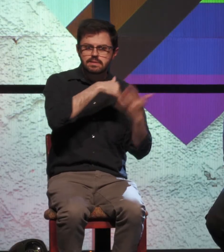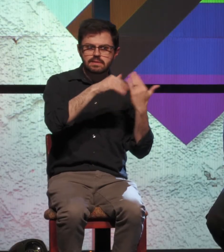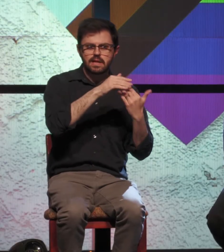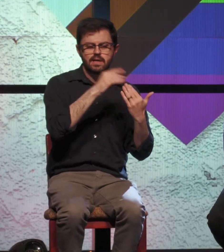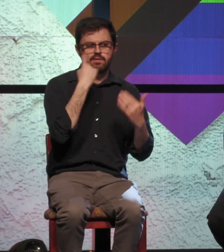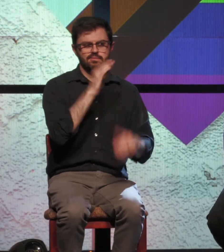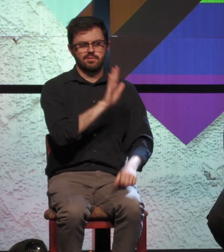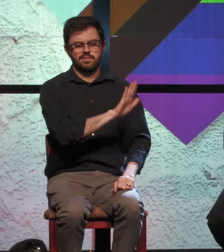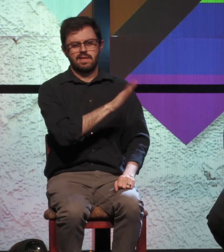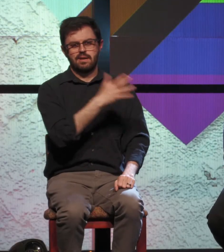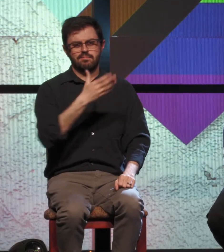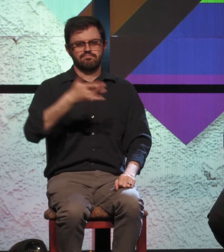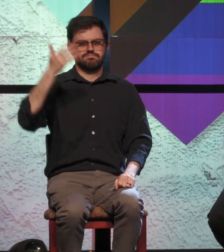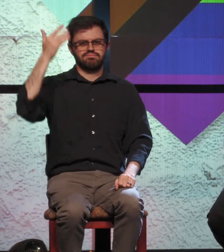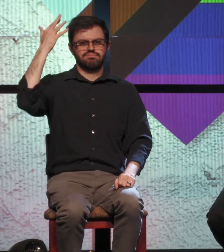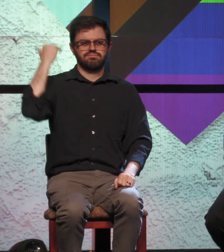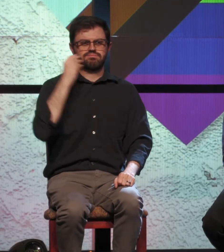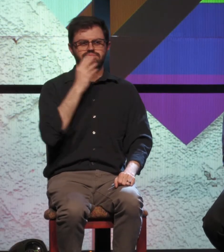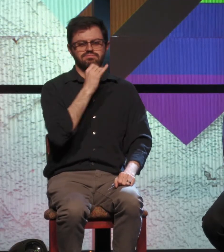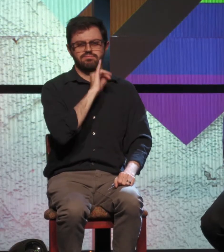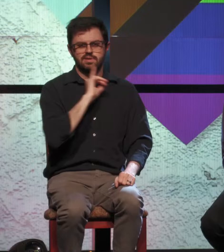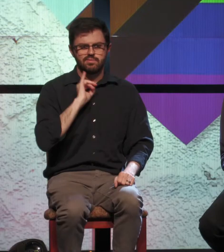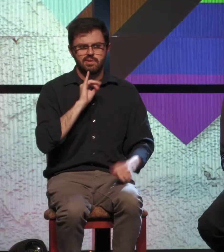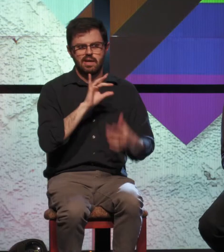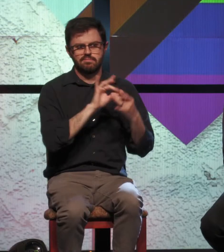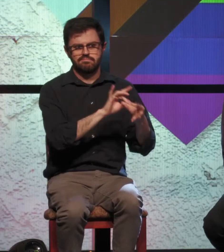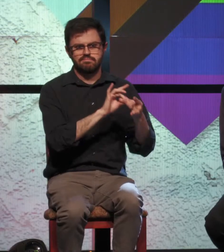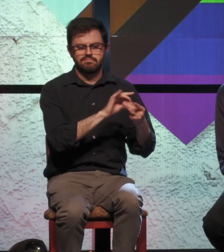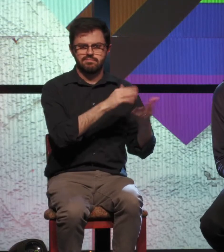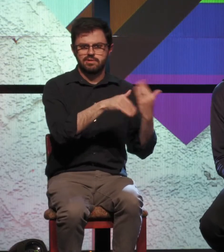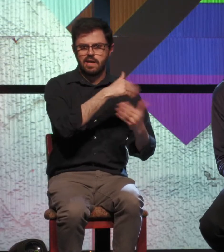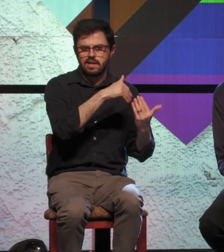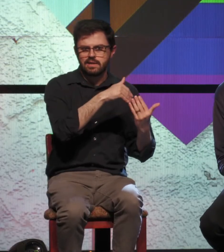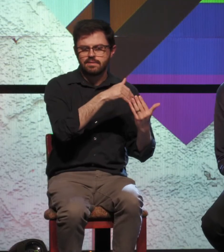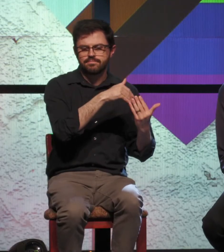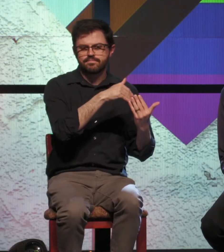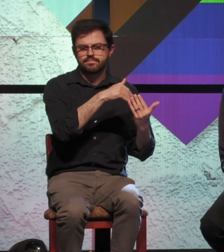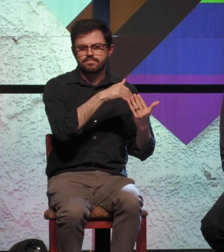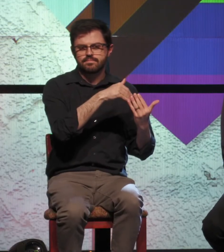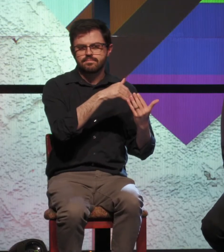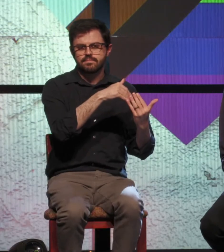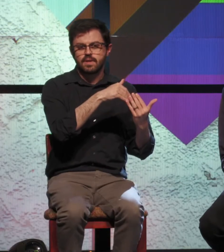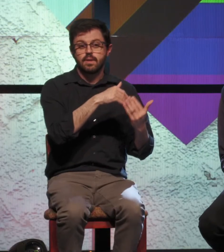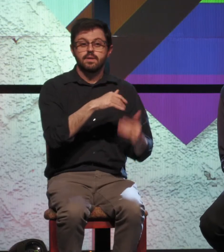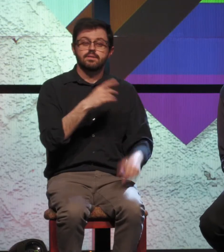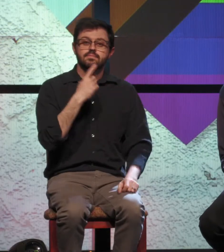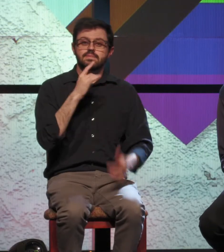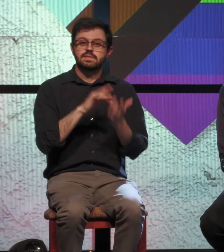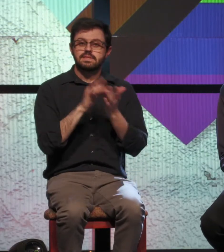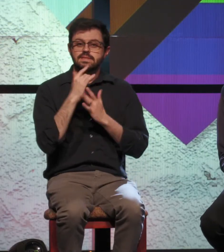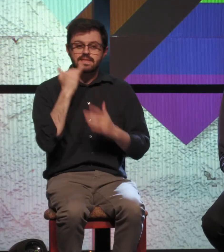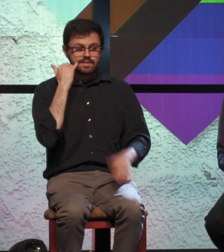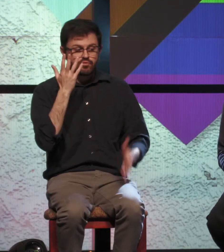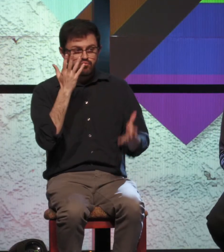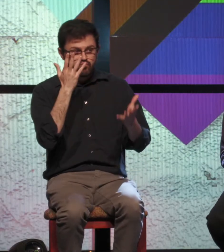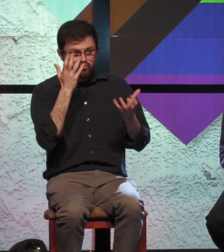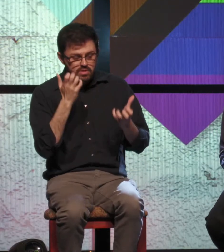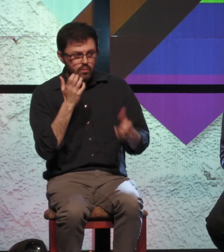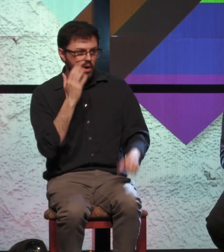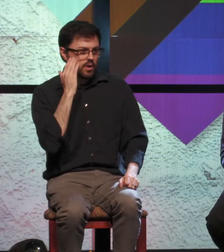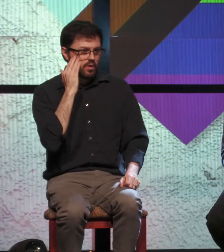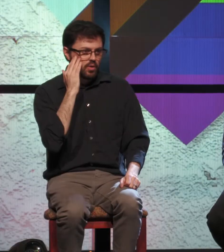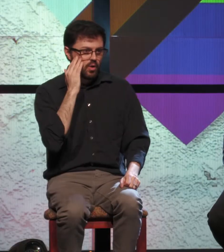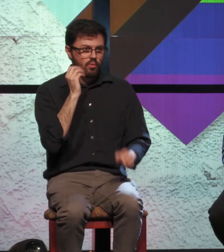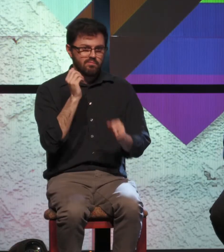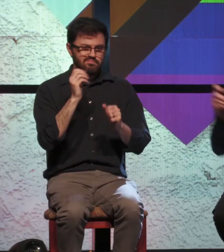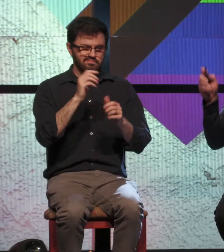realities. What that looked like. He said, but if you really want to know, like where all those particulars flow from, they flow from the general